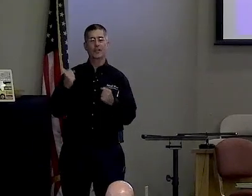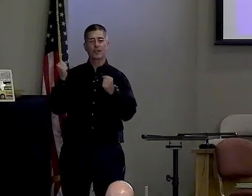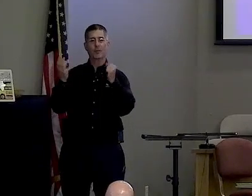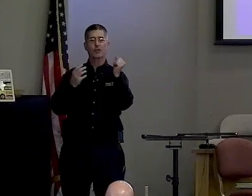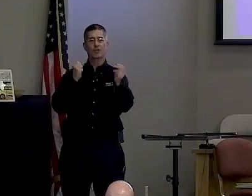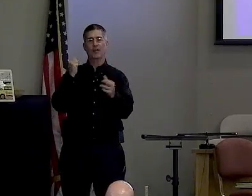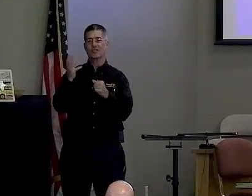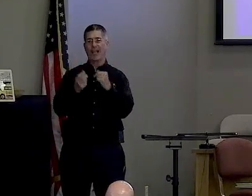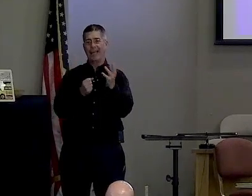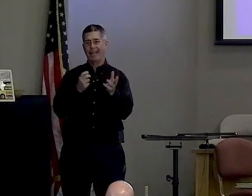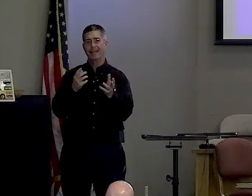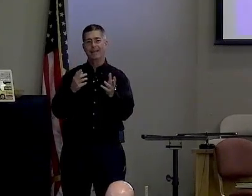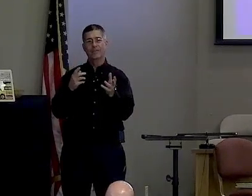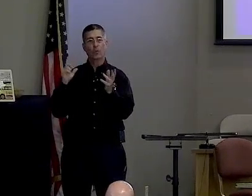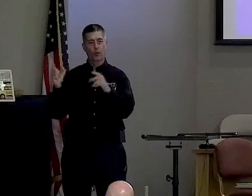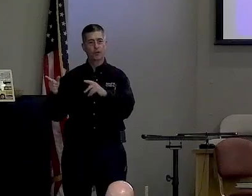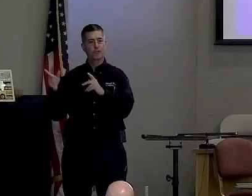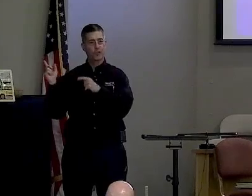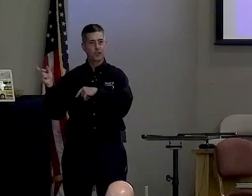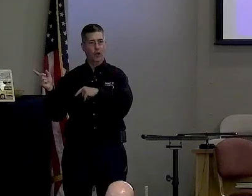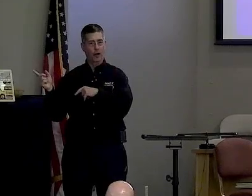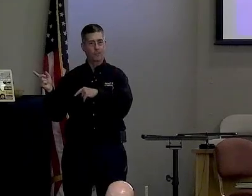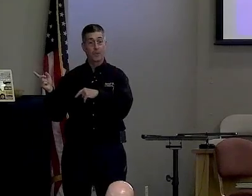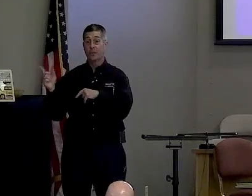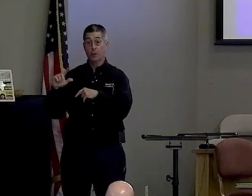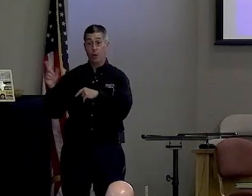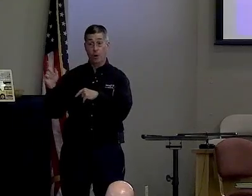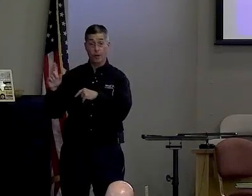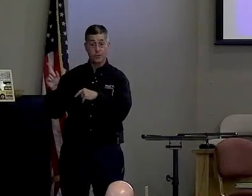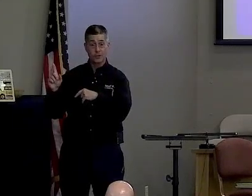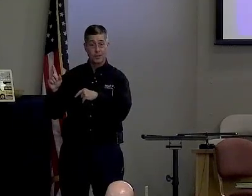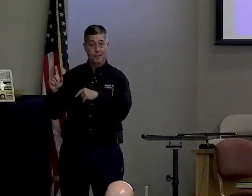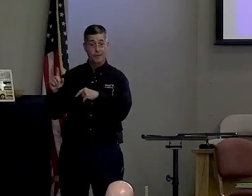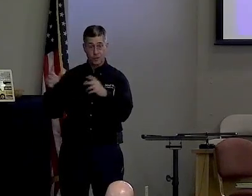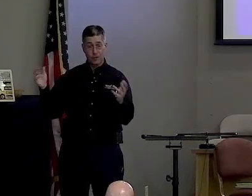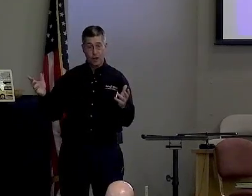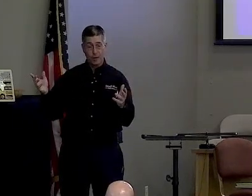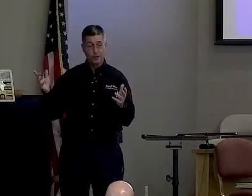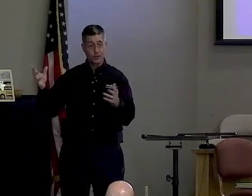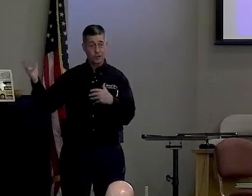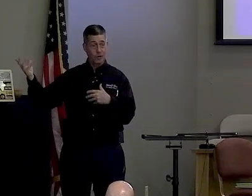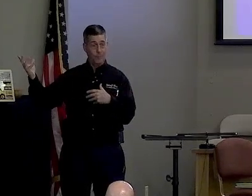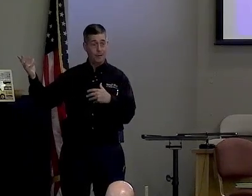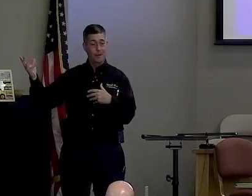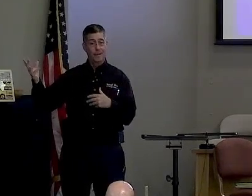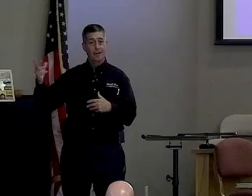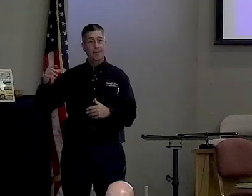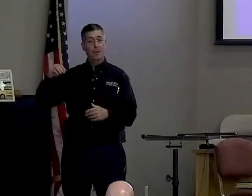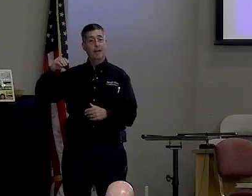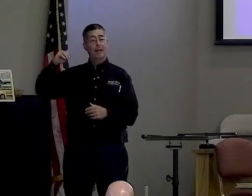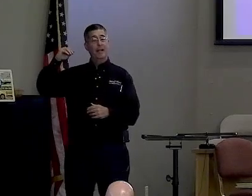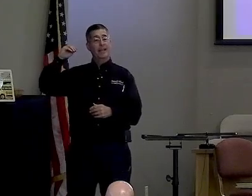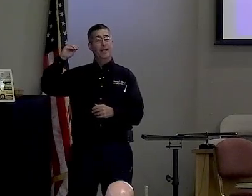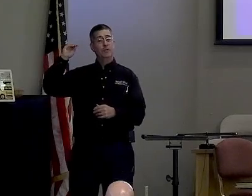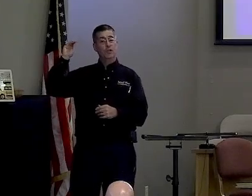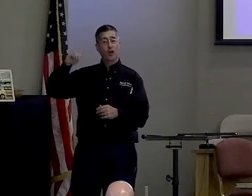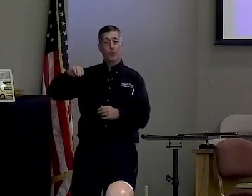interpreter started signing the words for the song. There were no words. Just a trumpet. But he was interpreting